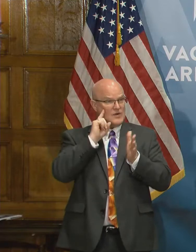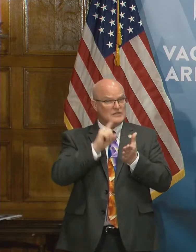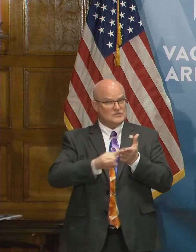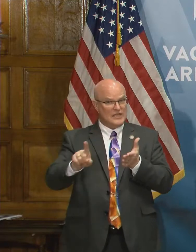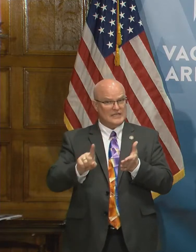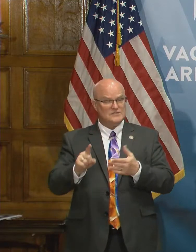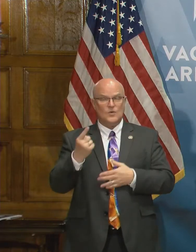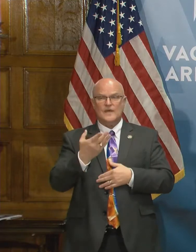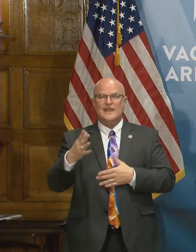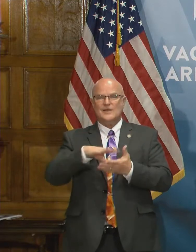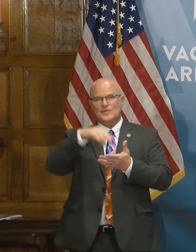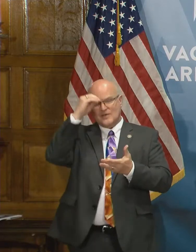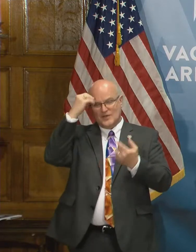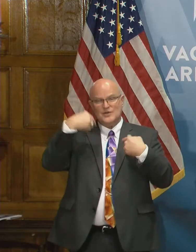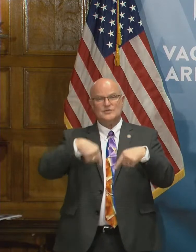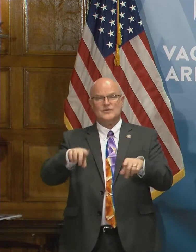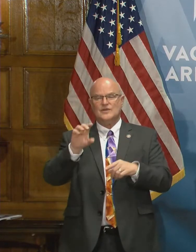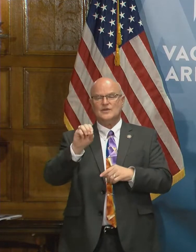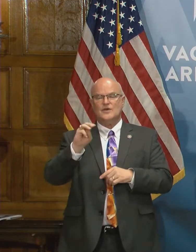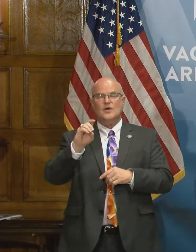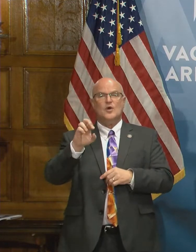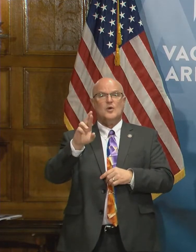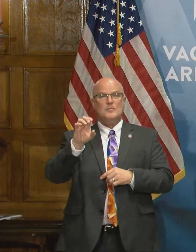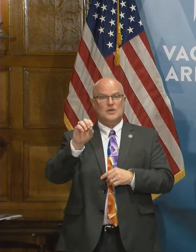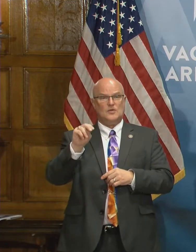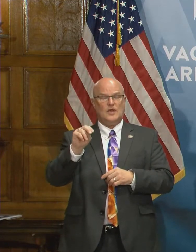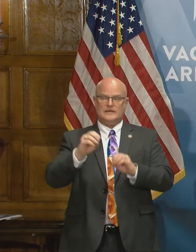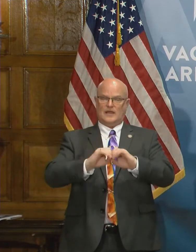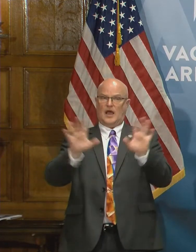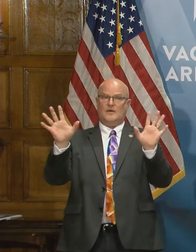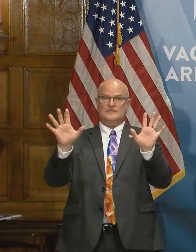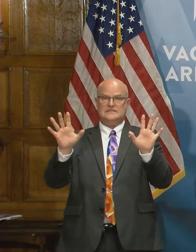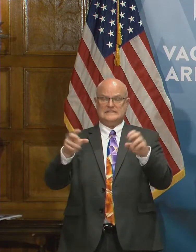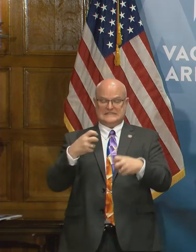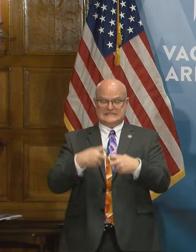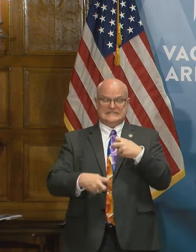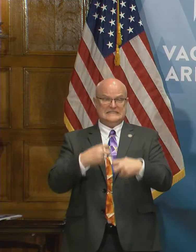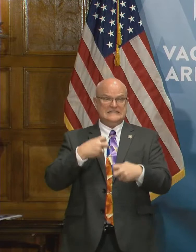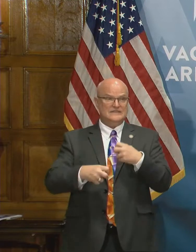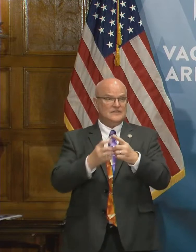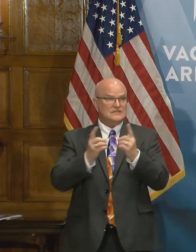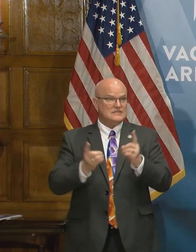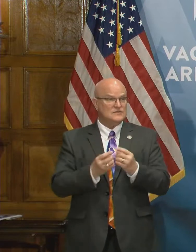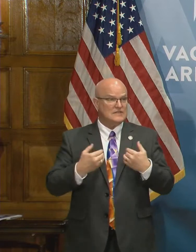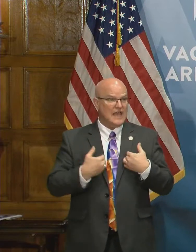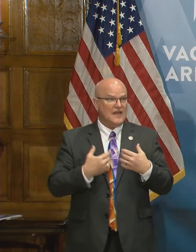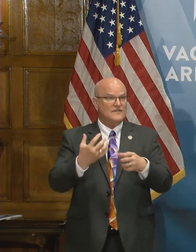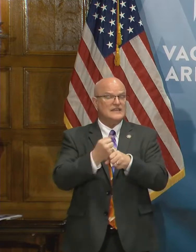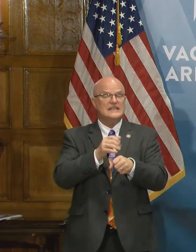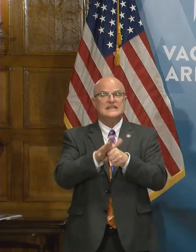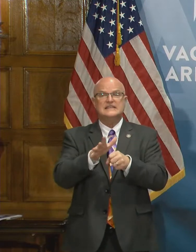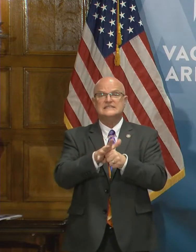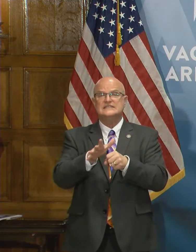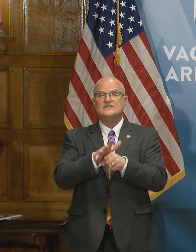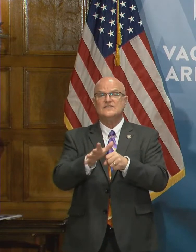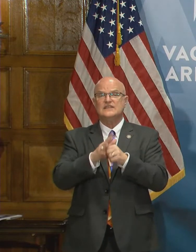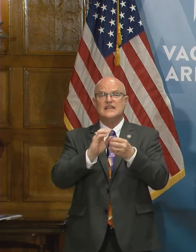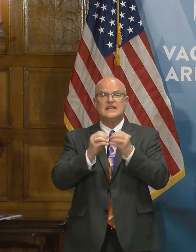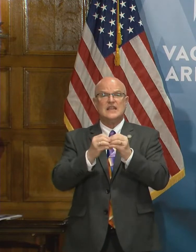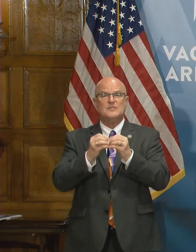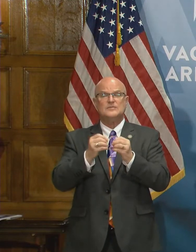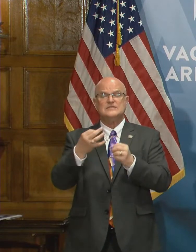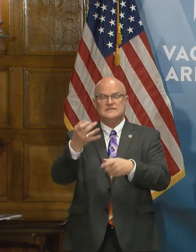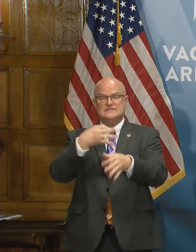the things that we learned during Omicron was obviously the difficulty districts had in getting sufficient numbers